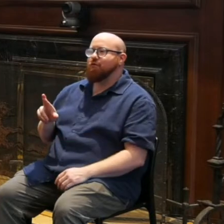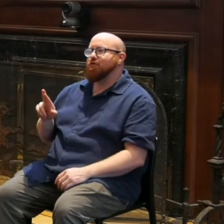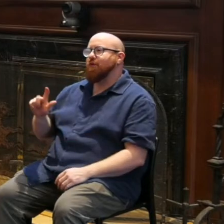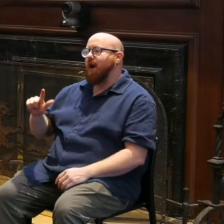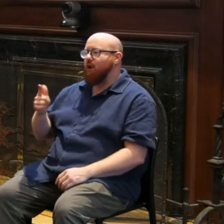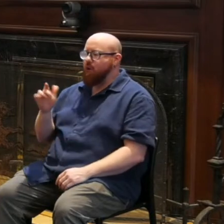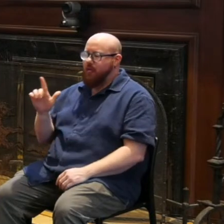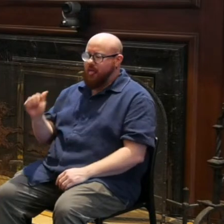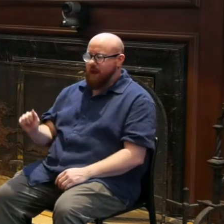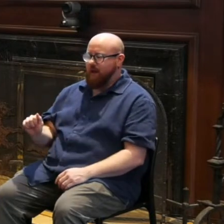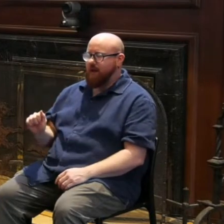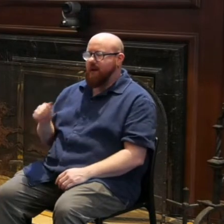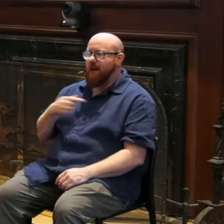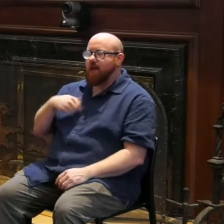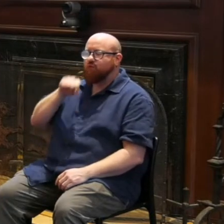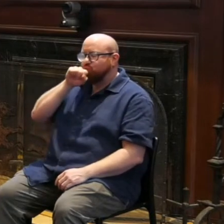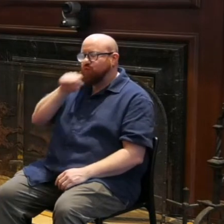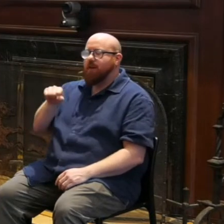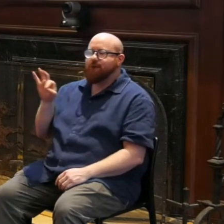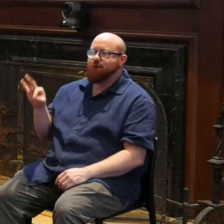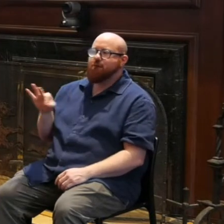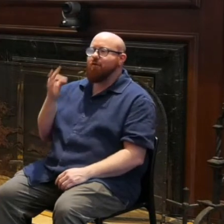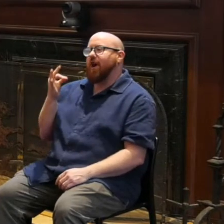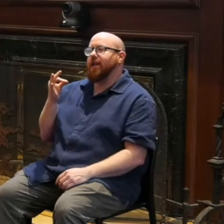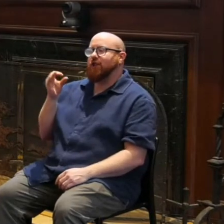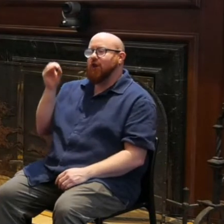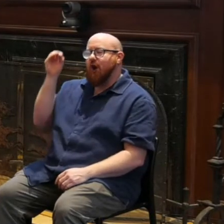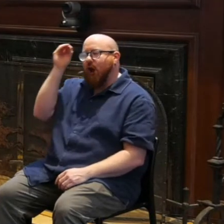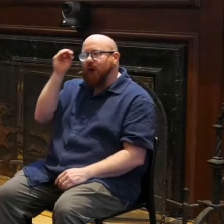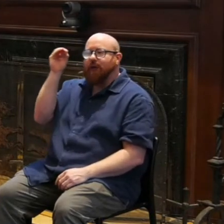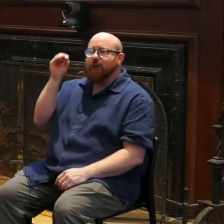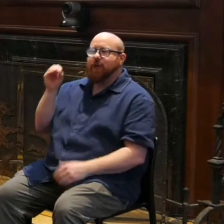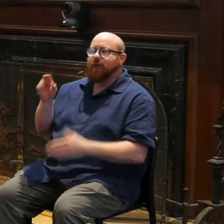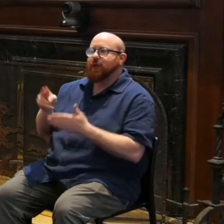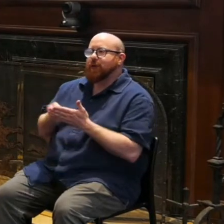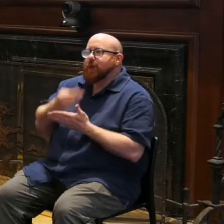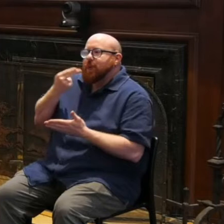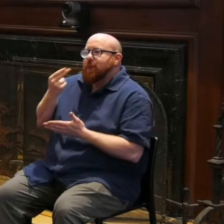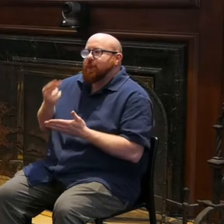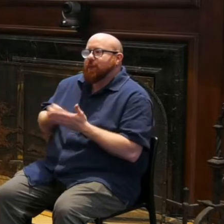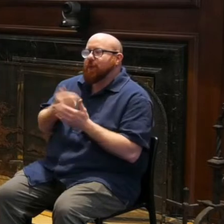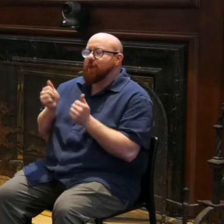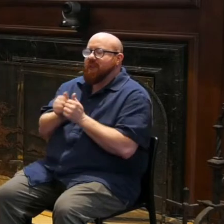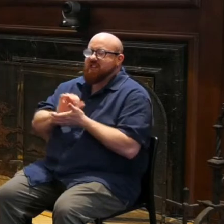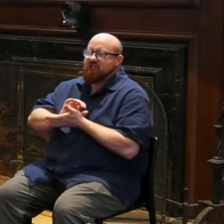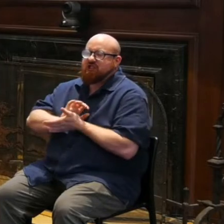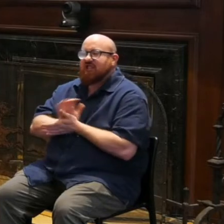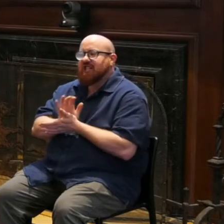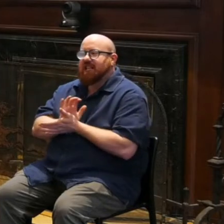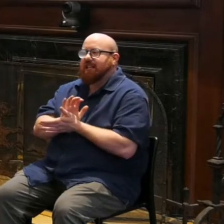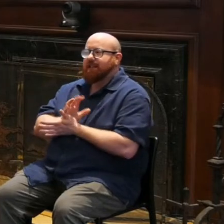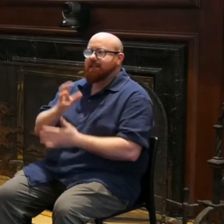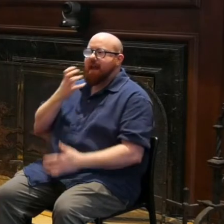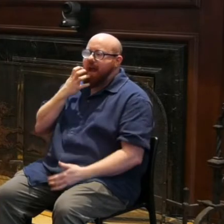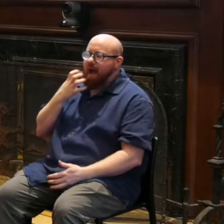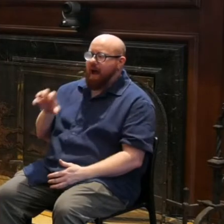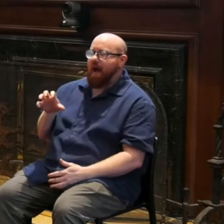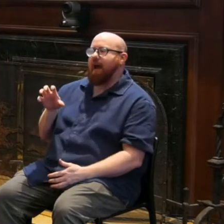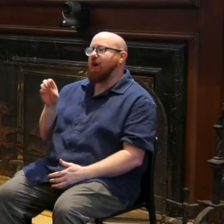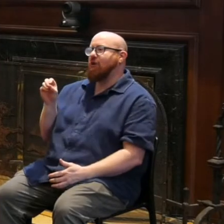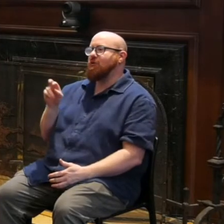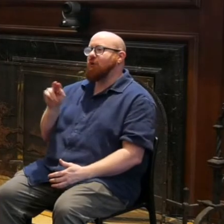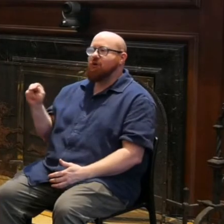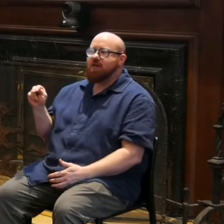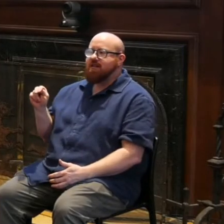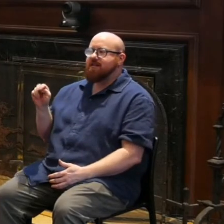I loved French onion soup draped in cheese and colossal hot corned beef sandwiches